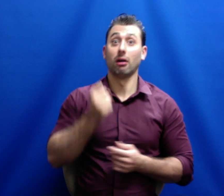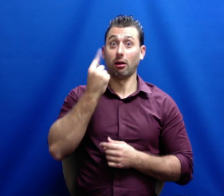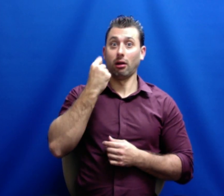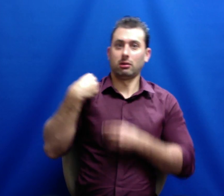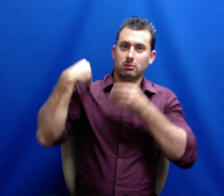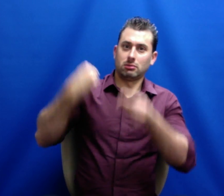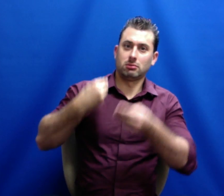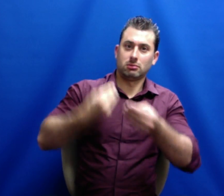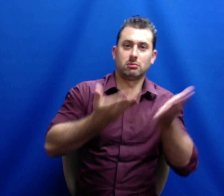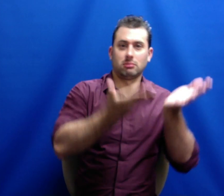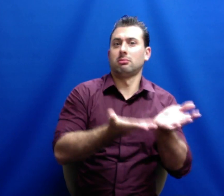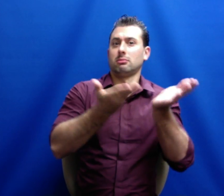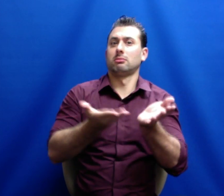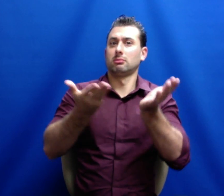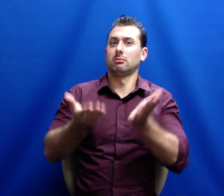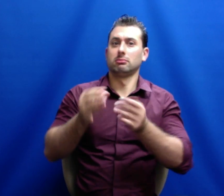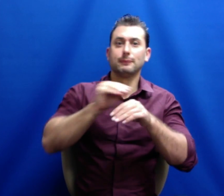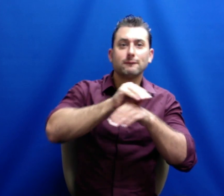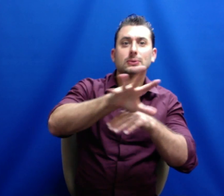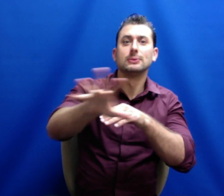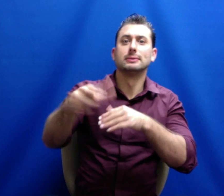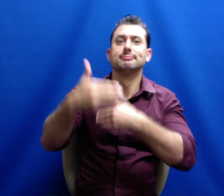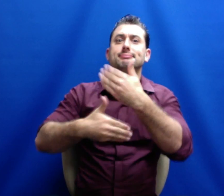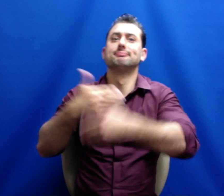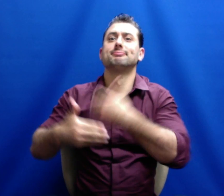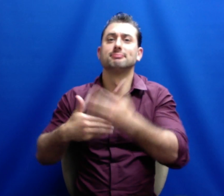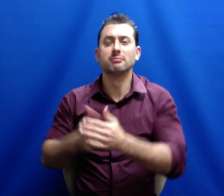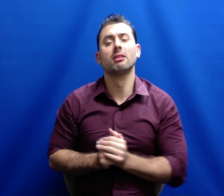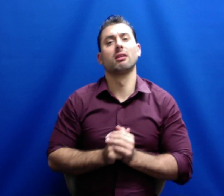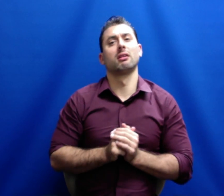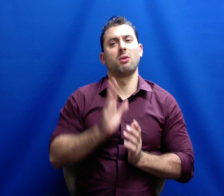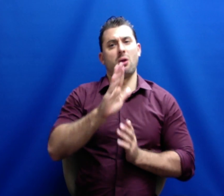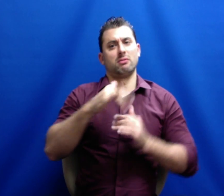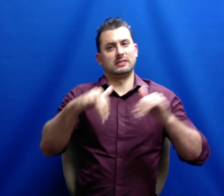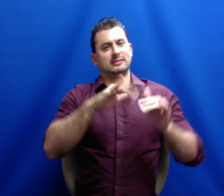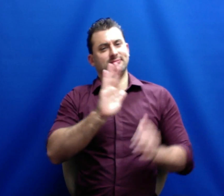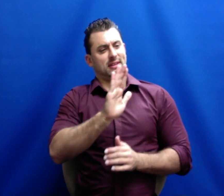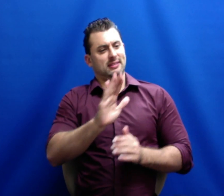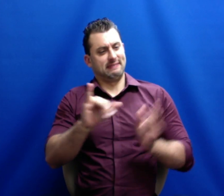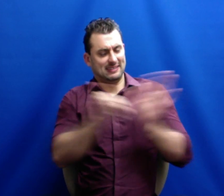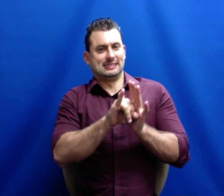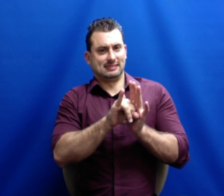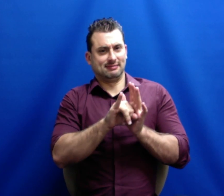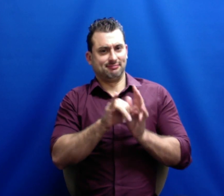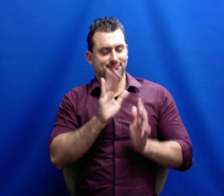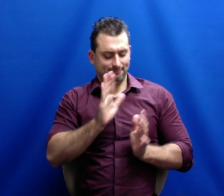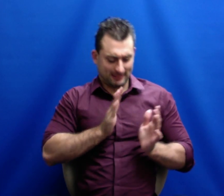Traditions also come into play and affect cultures. It influences a person's identity.